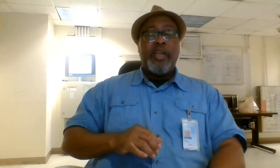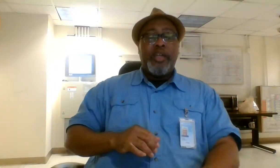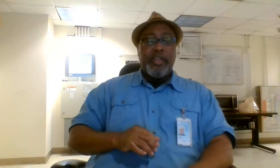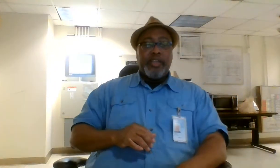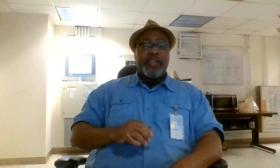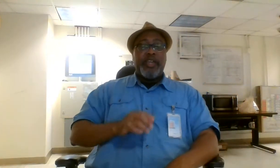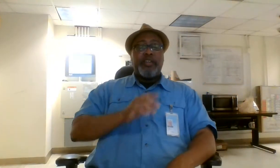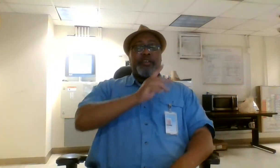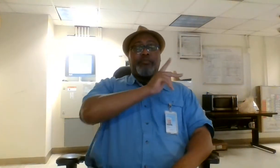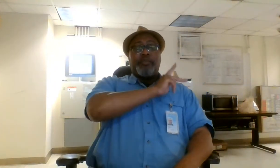Kingdom.